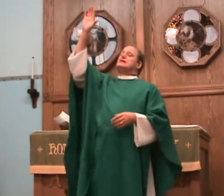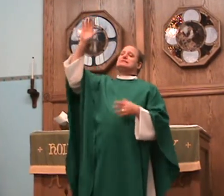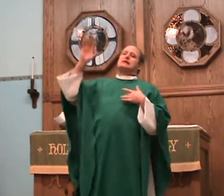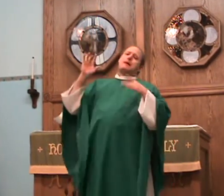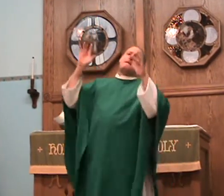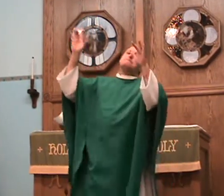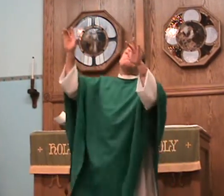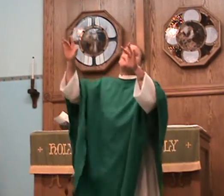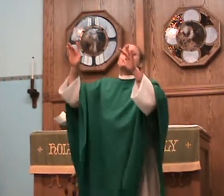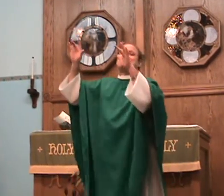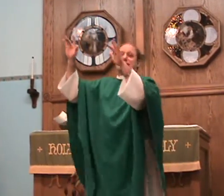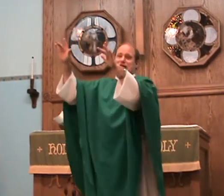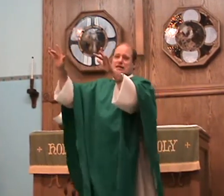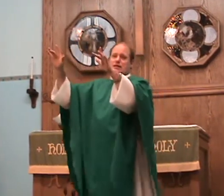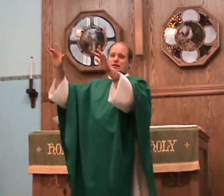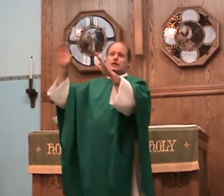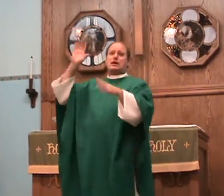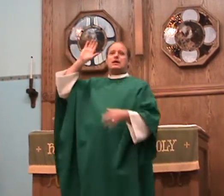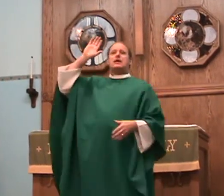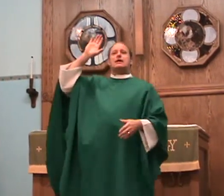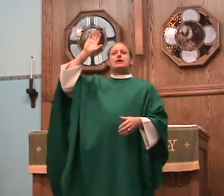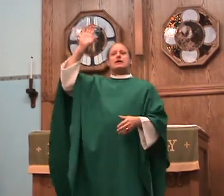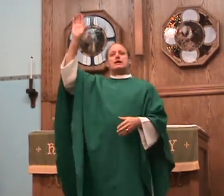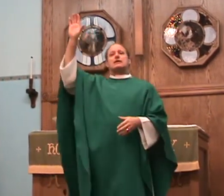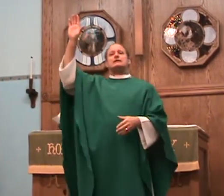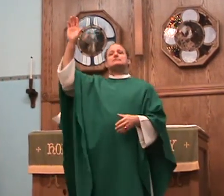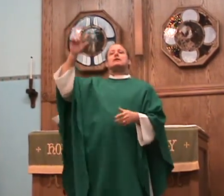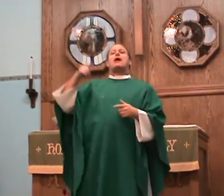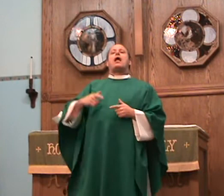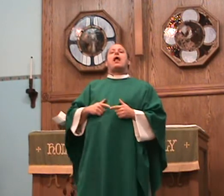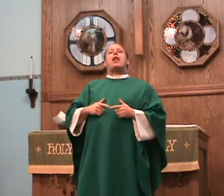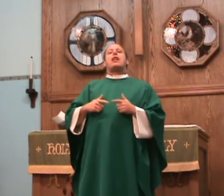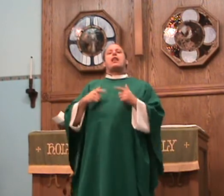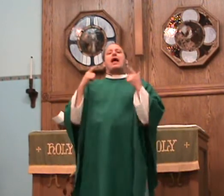His mercy, His life.